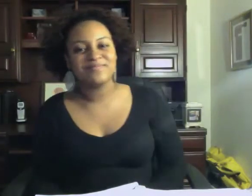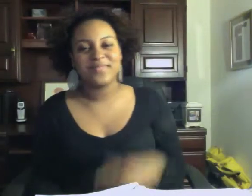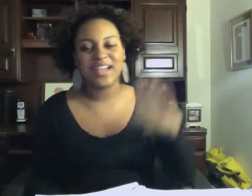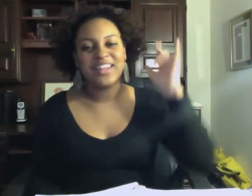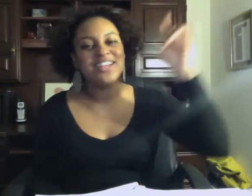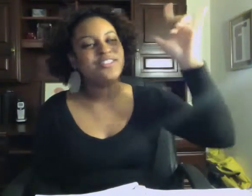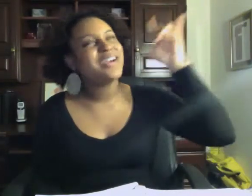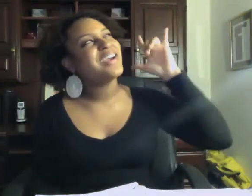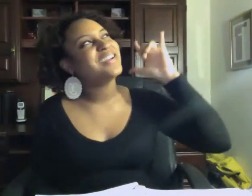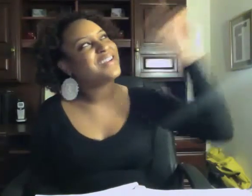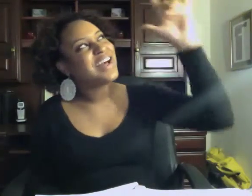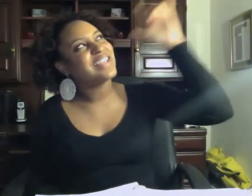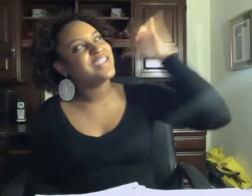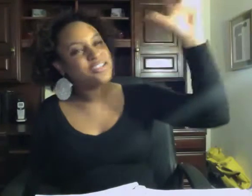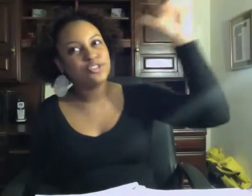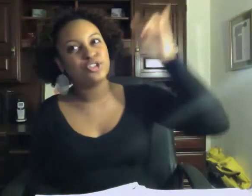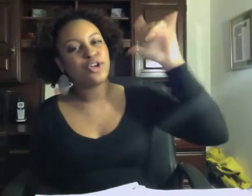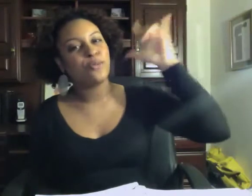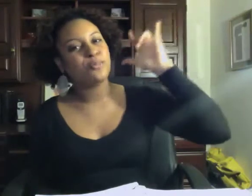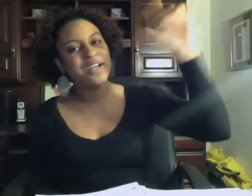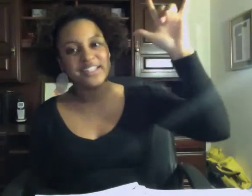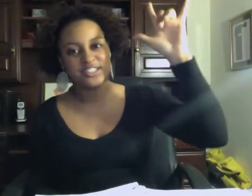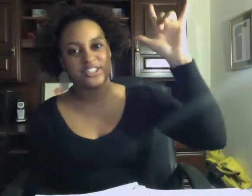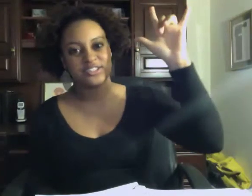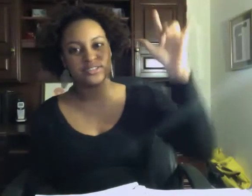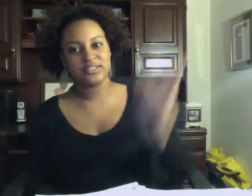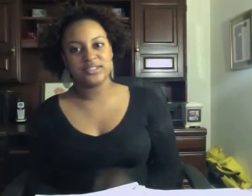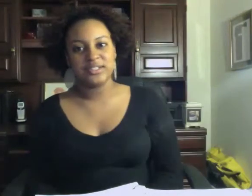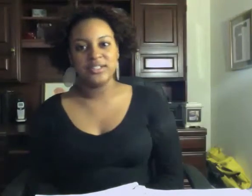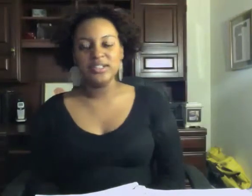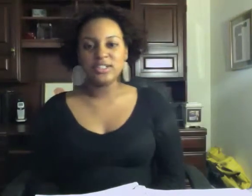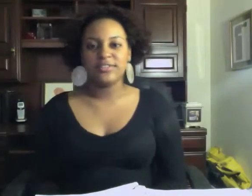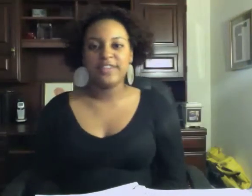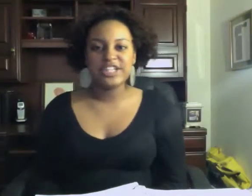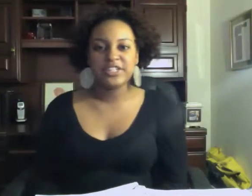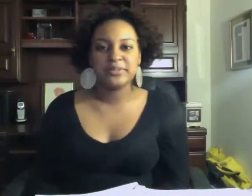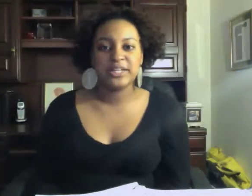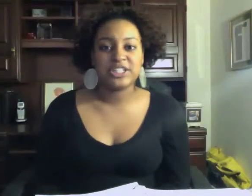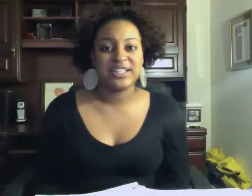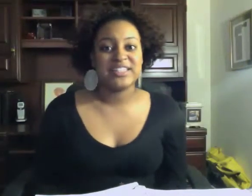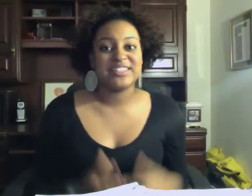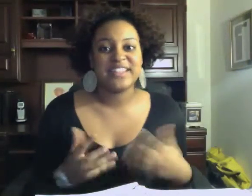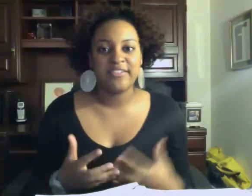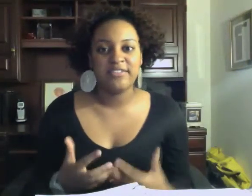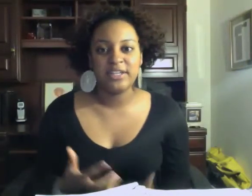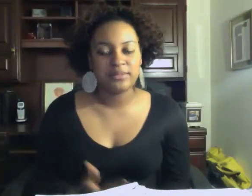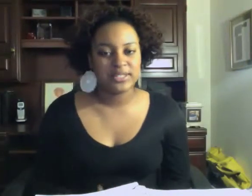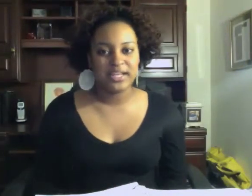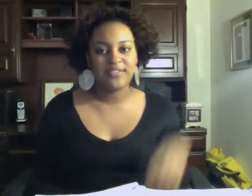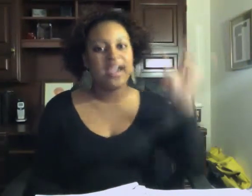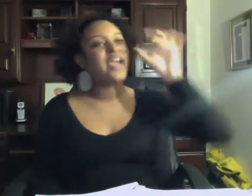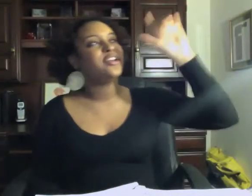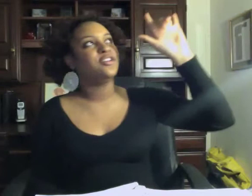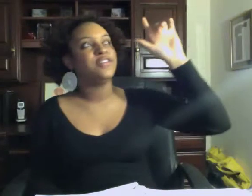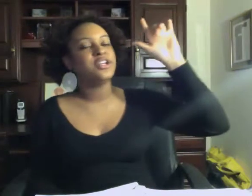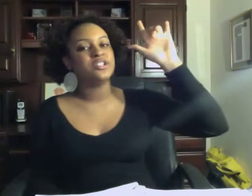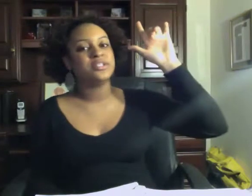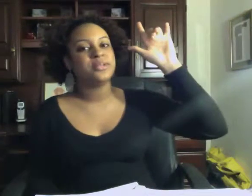I love you, God. I love you so much. So facial expression is 70%. If I had no facial expression,